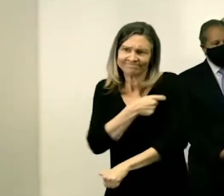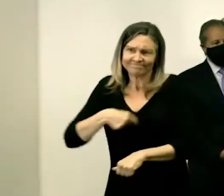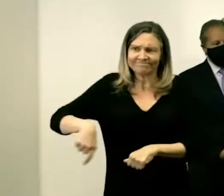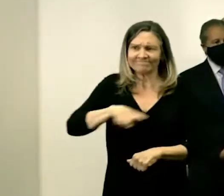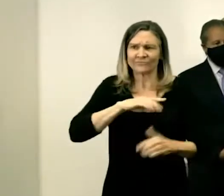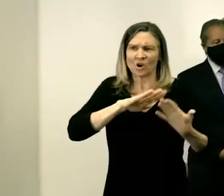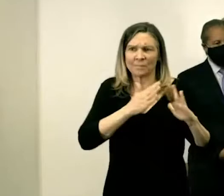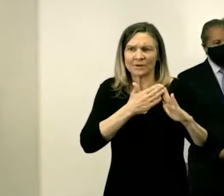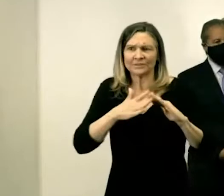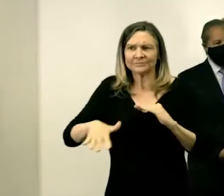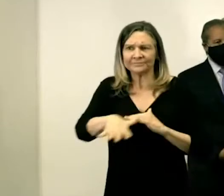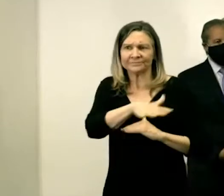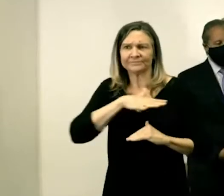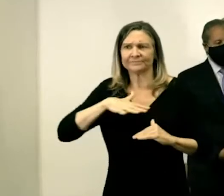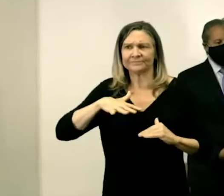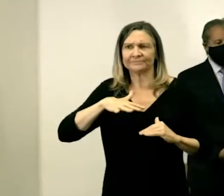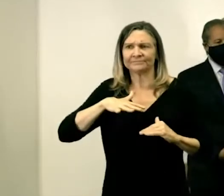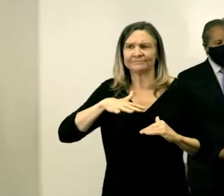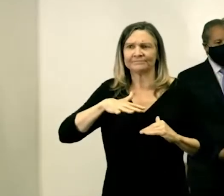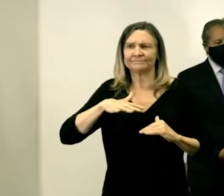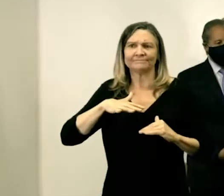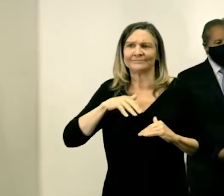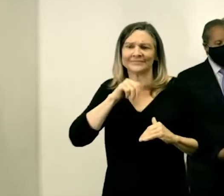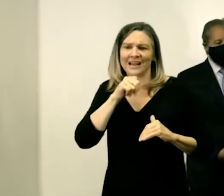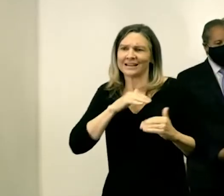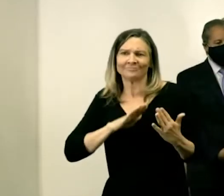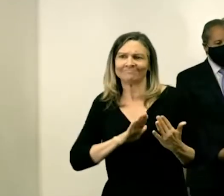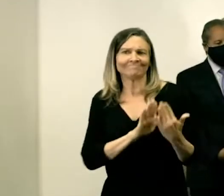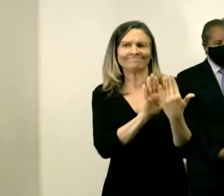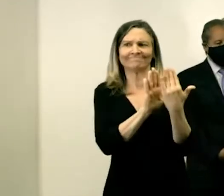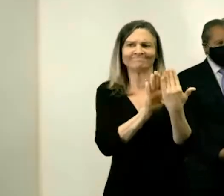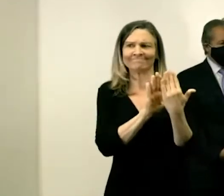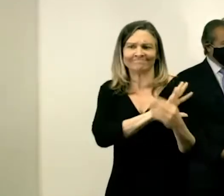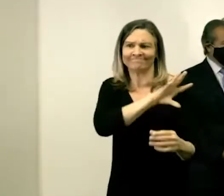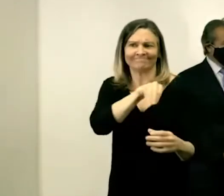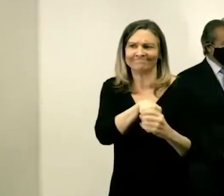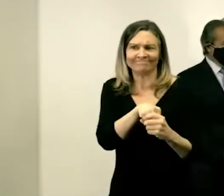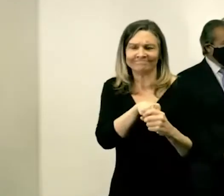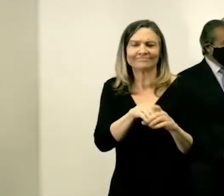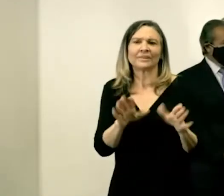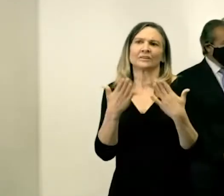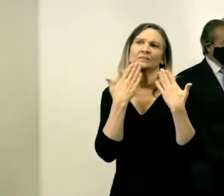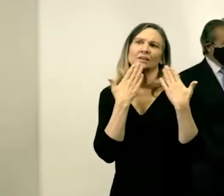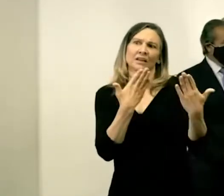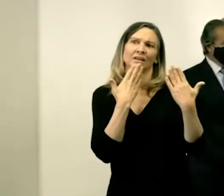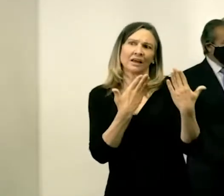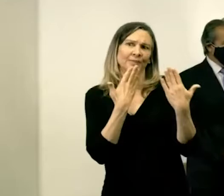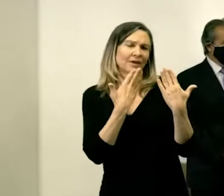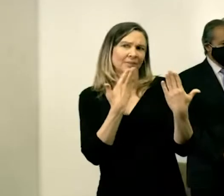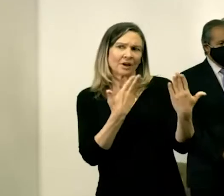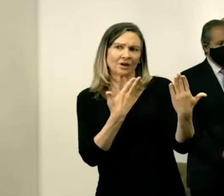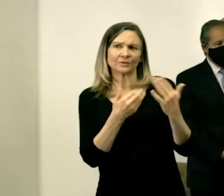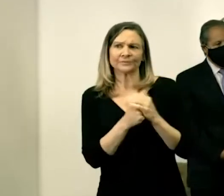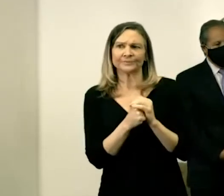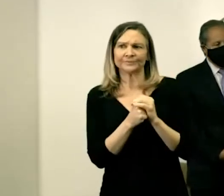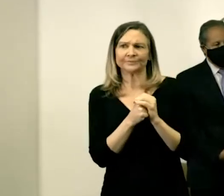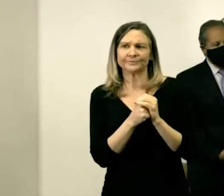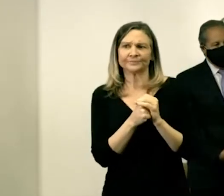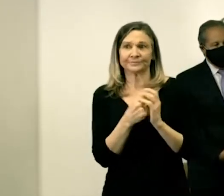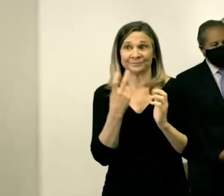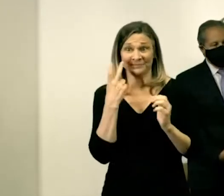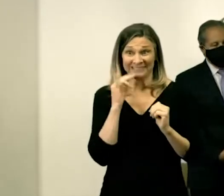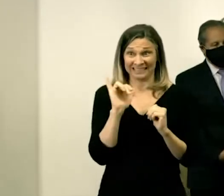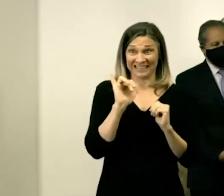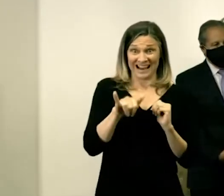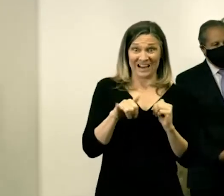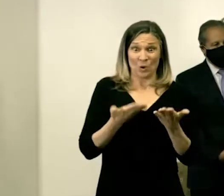haven't been addressed. So we are eternally grateful for that because we were seeing that resources were